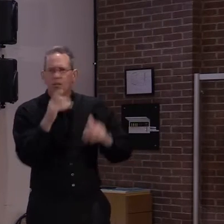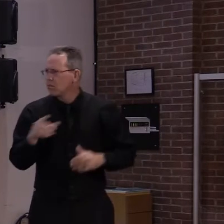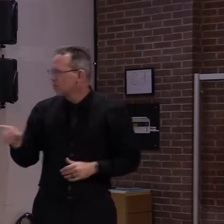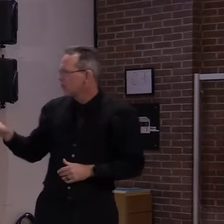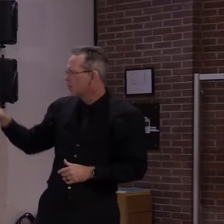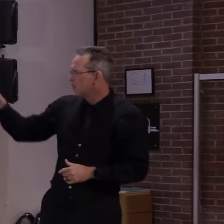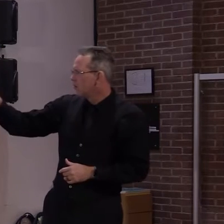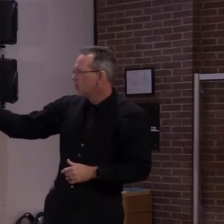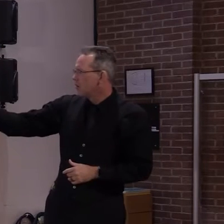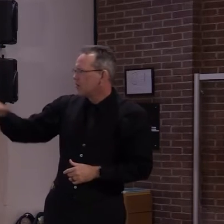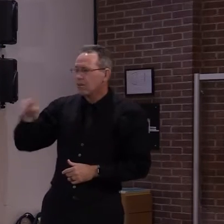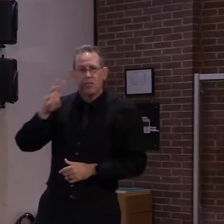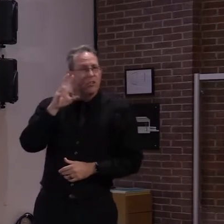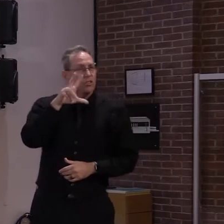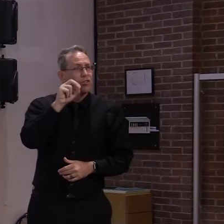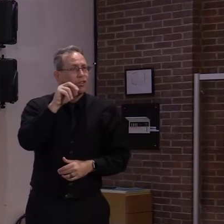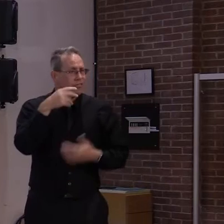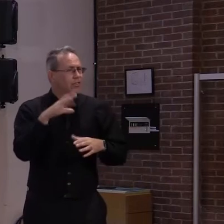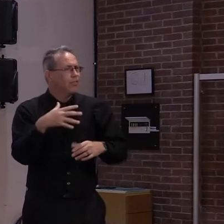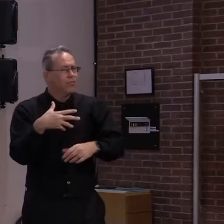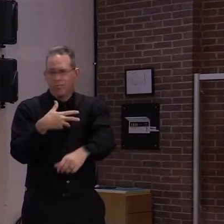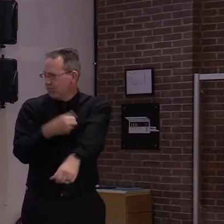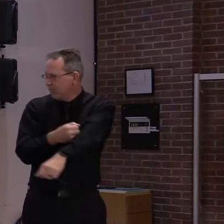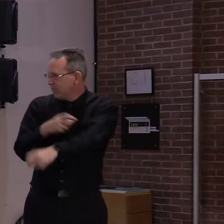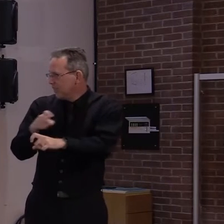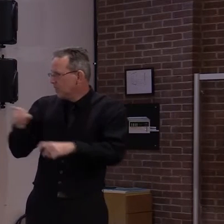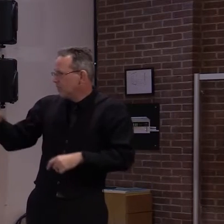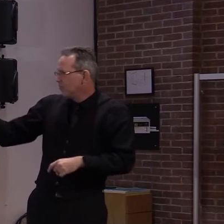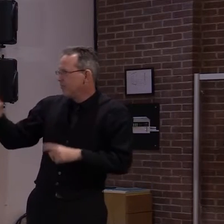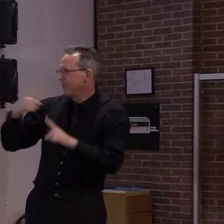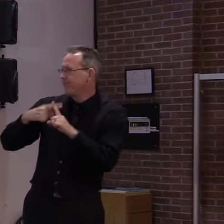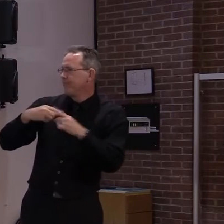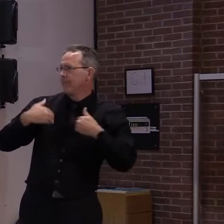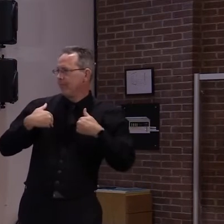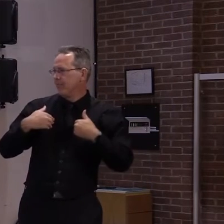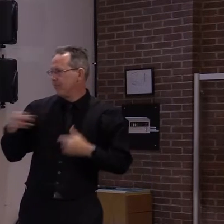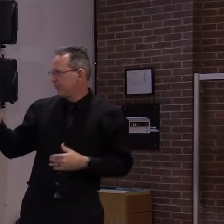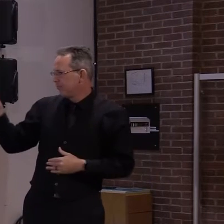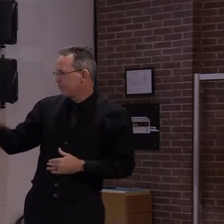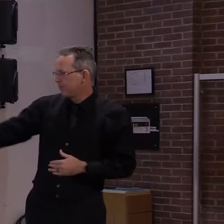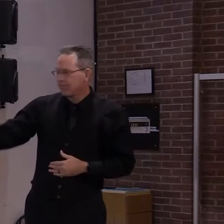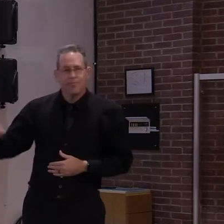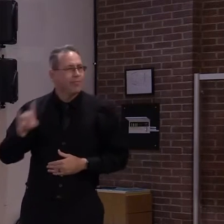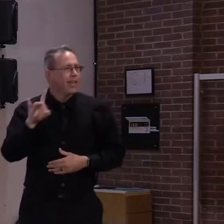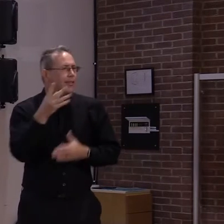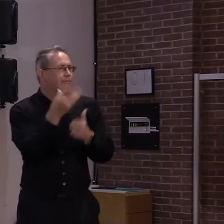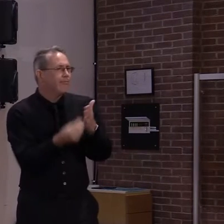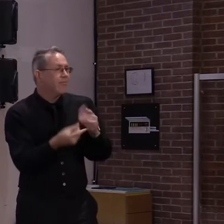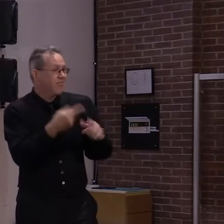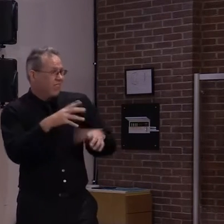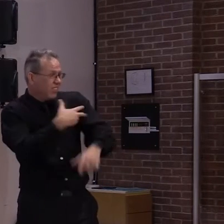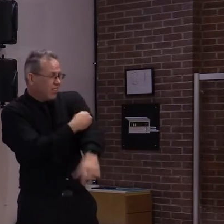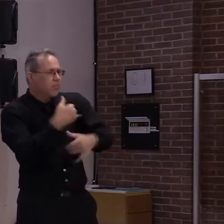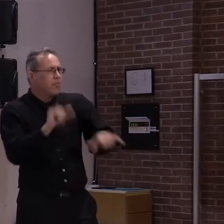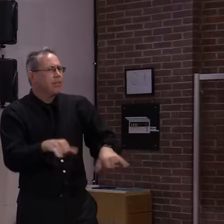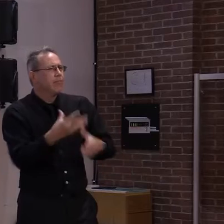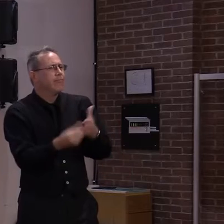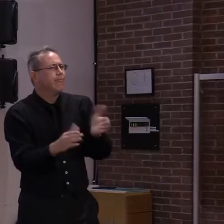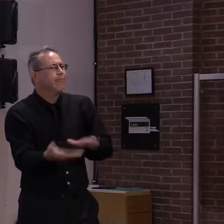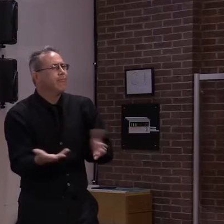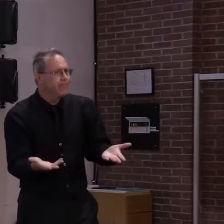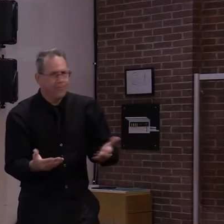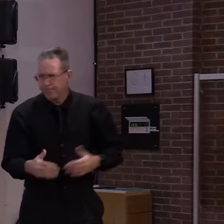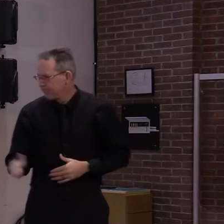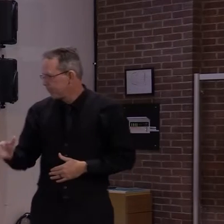being driven by those who are not vaccinated. So as the governor said, a key way to prevent that and stop that and slow it